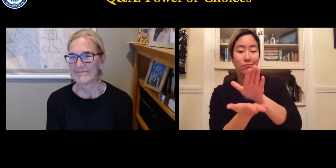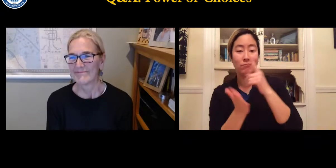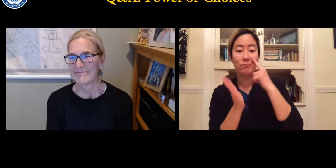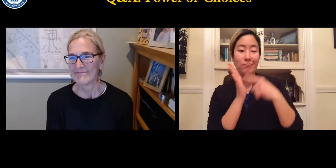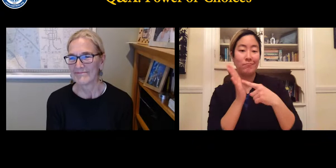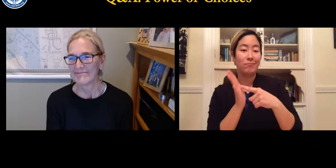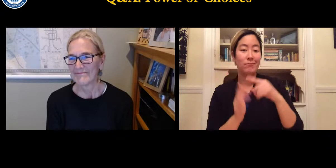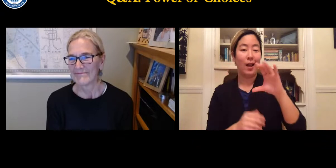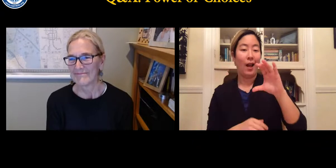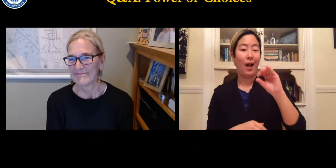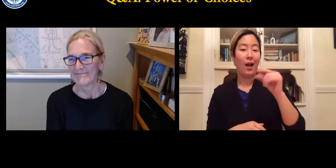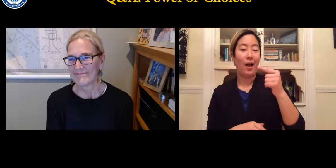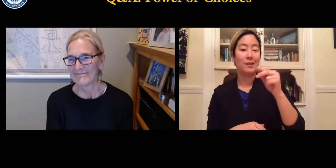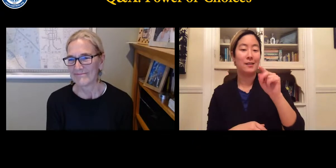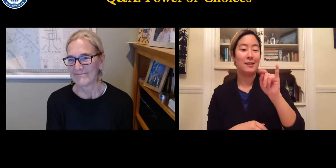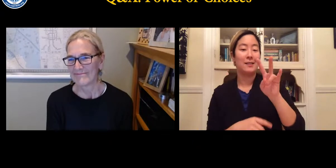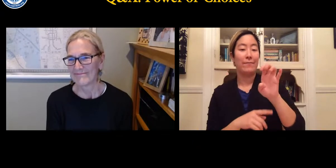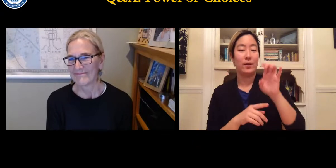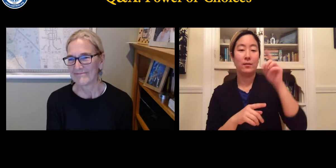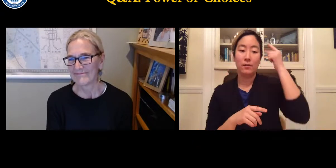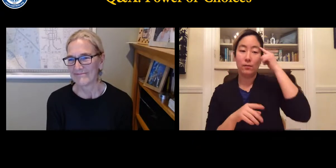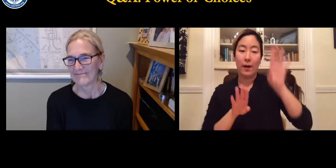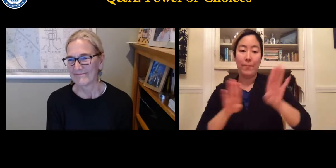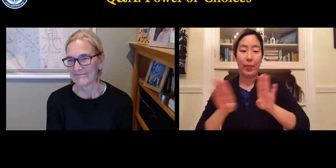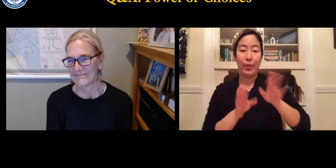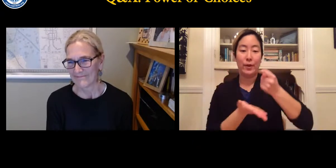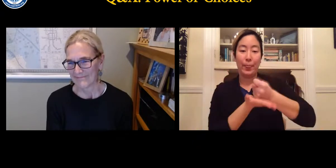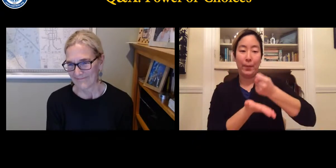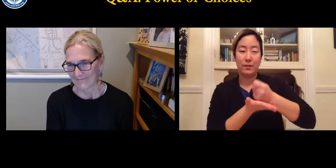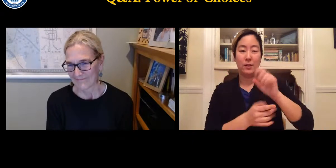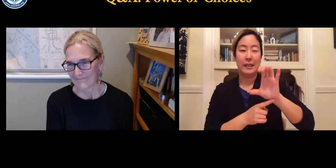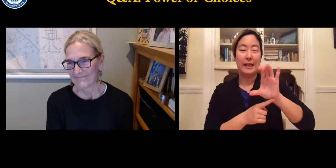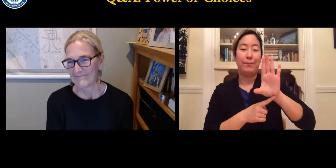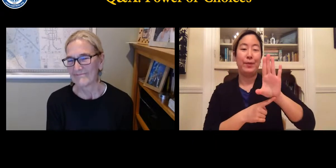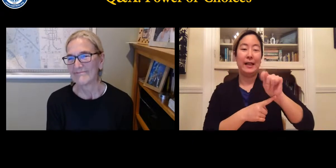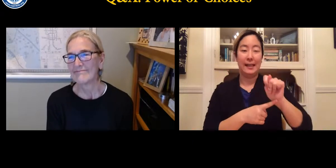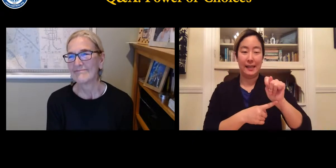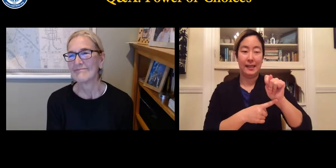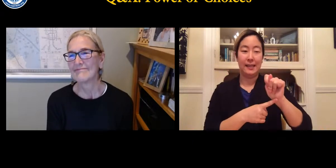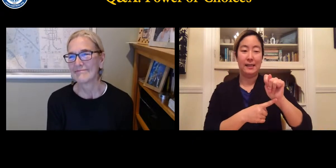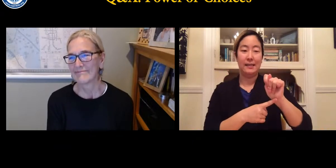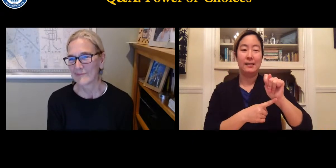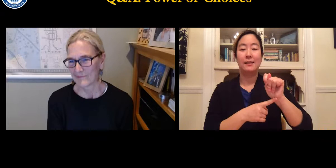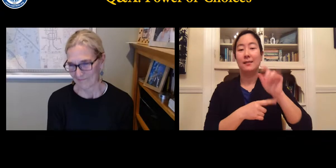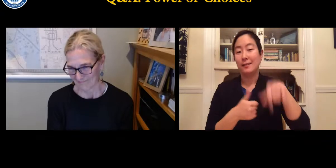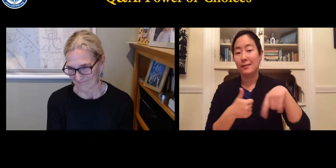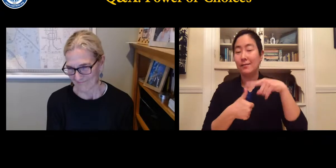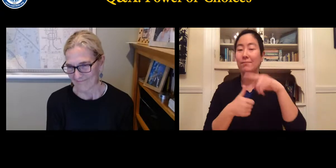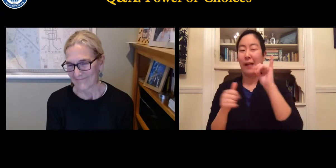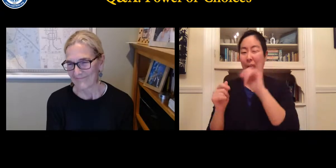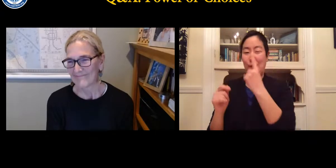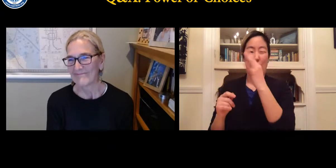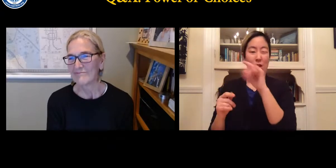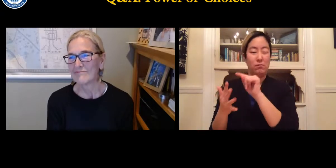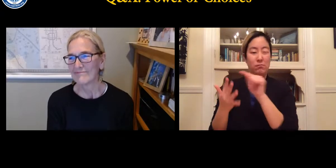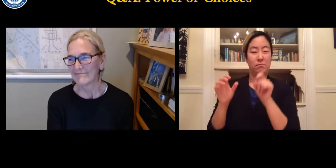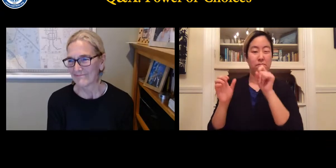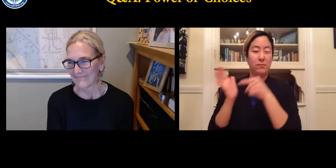forth dialogue conversation with a person. And that person typically works with